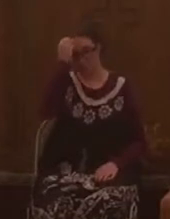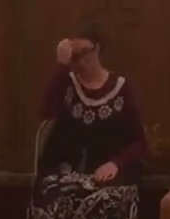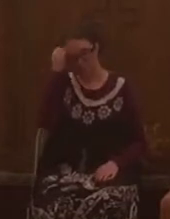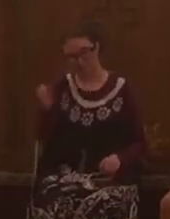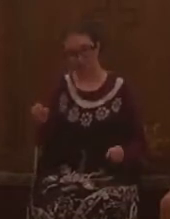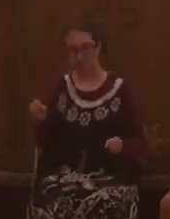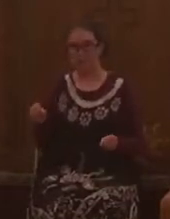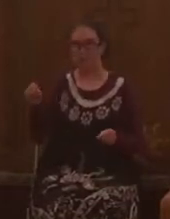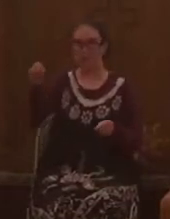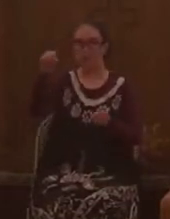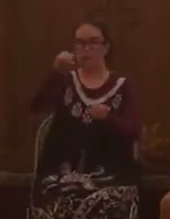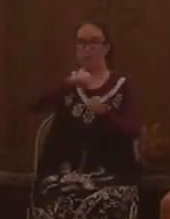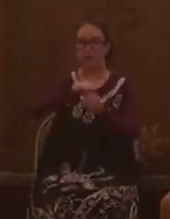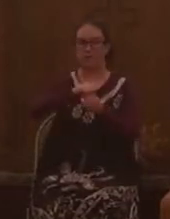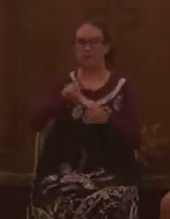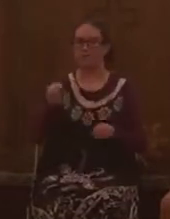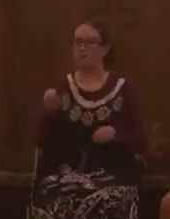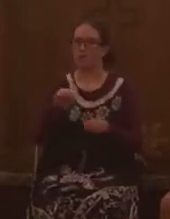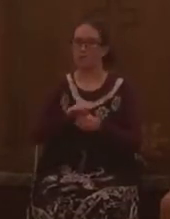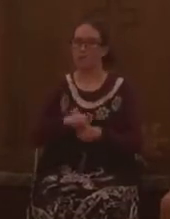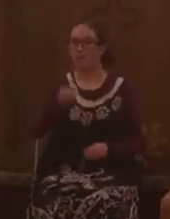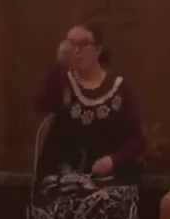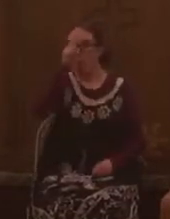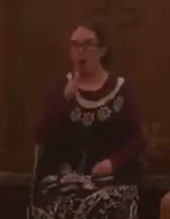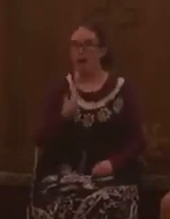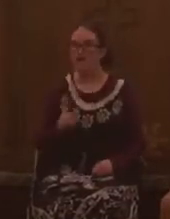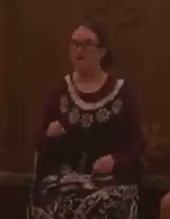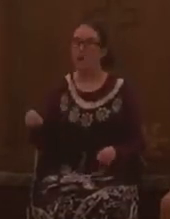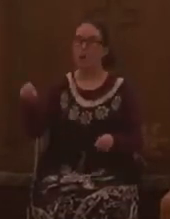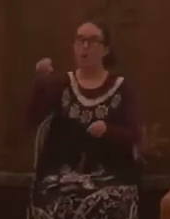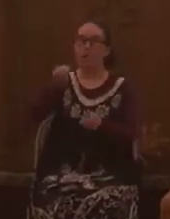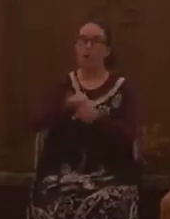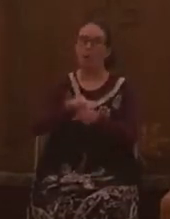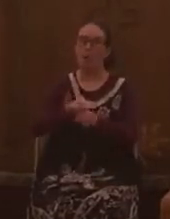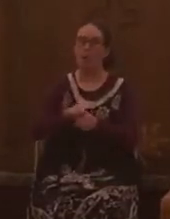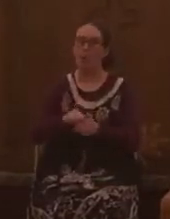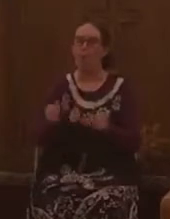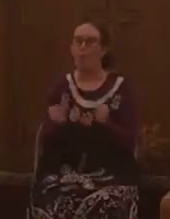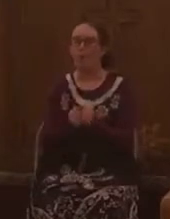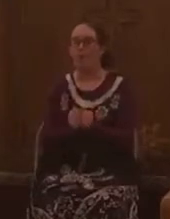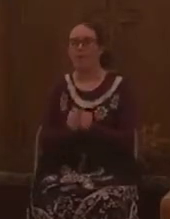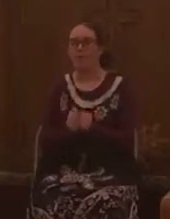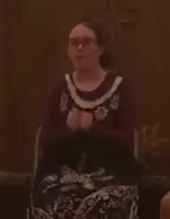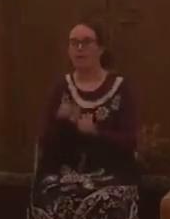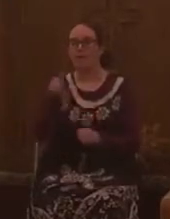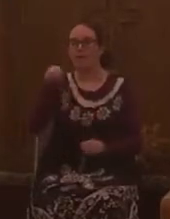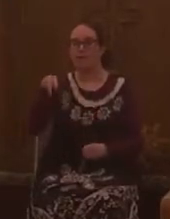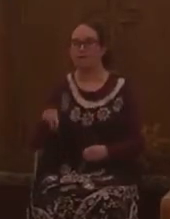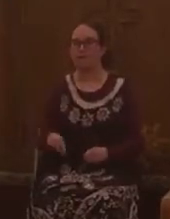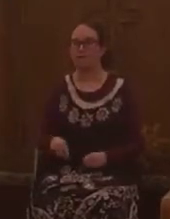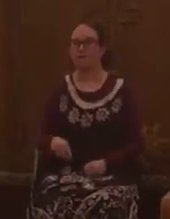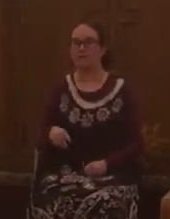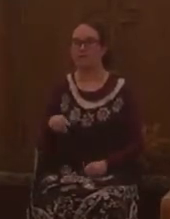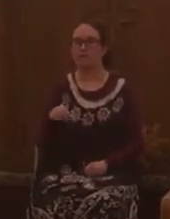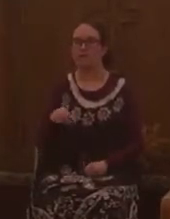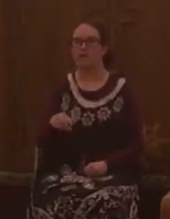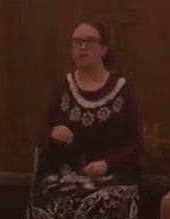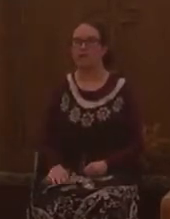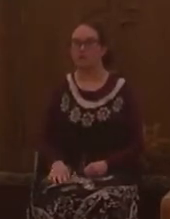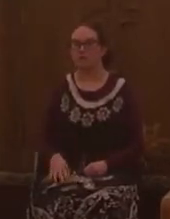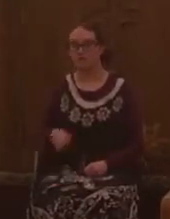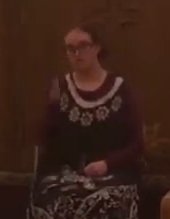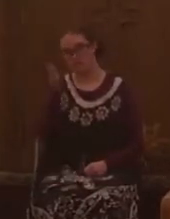Matthew 25. Then shall the kingdom of heaven be likened unto 10 virgins which took their lamps and went forth to meet the bridegroom. 5